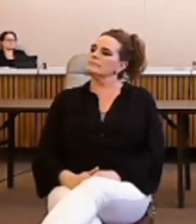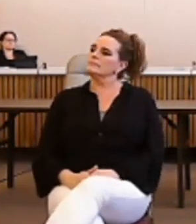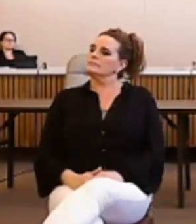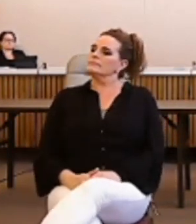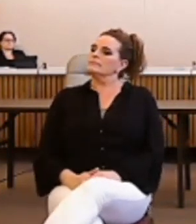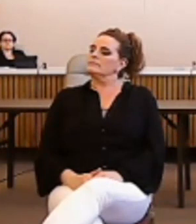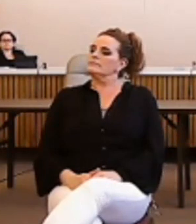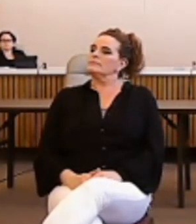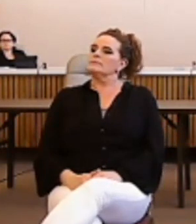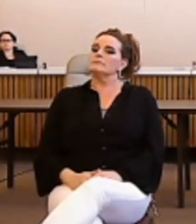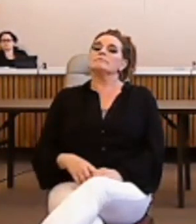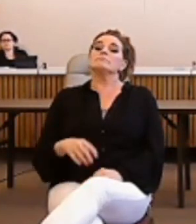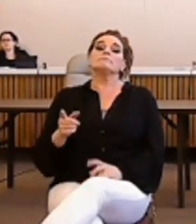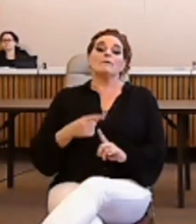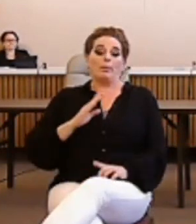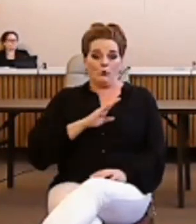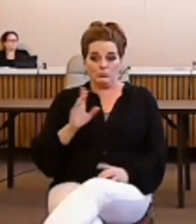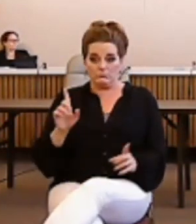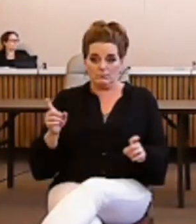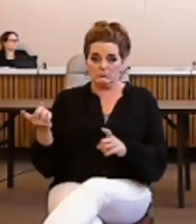Okay, questions from the board?